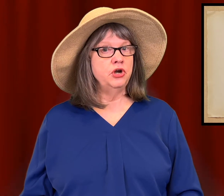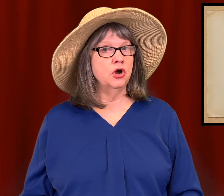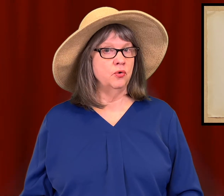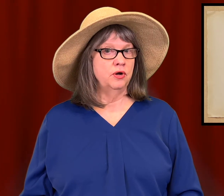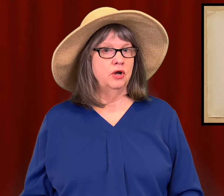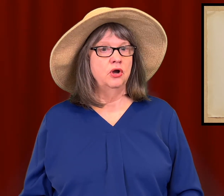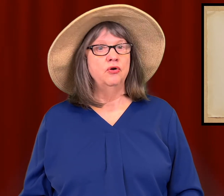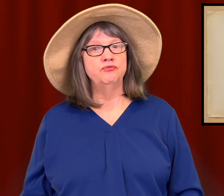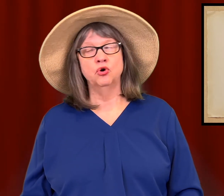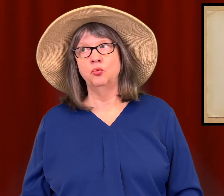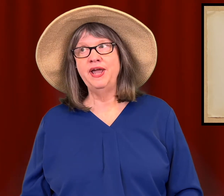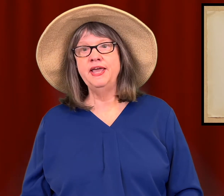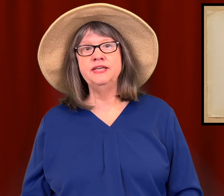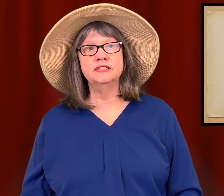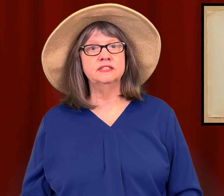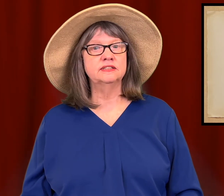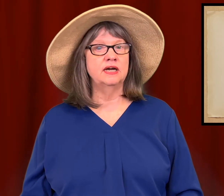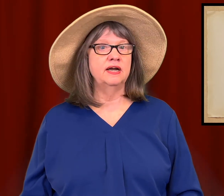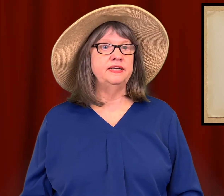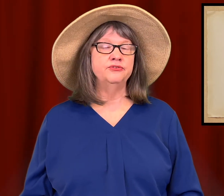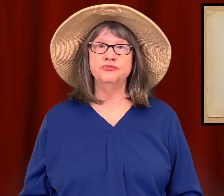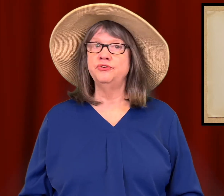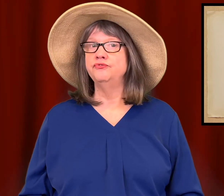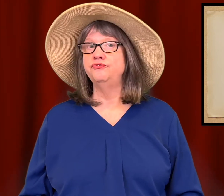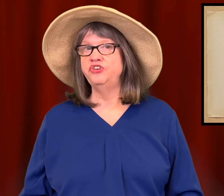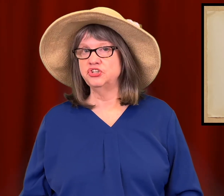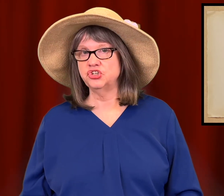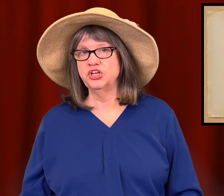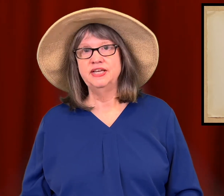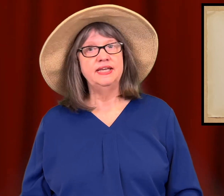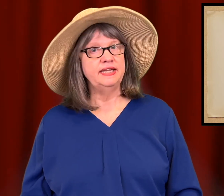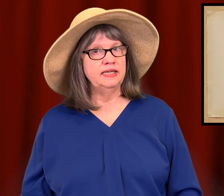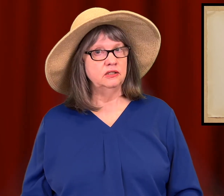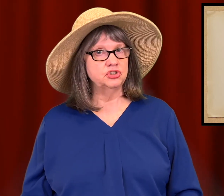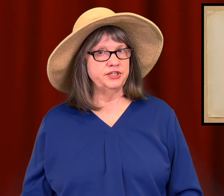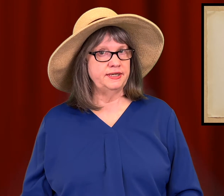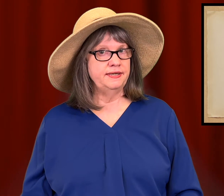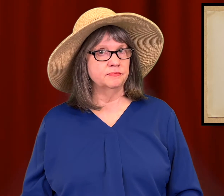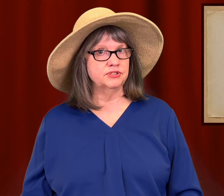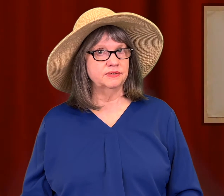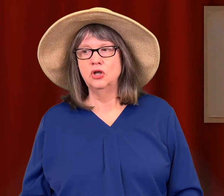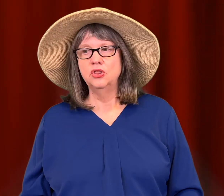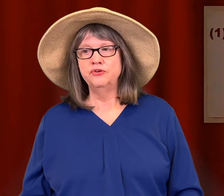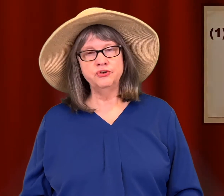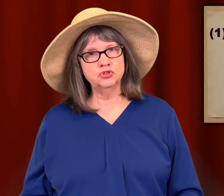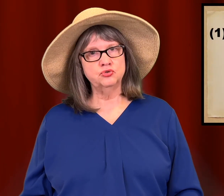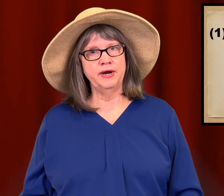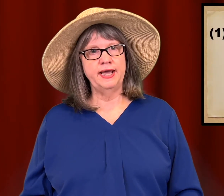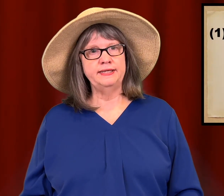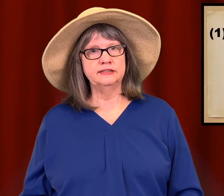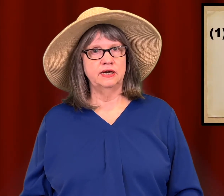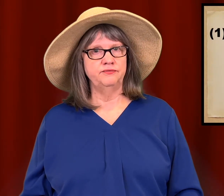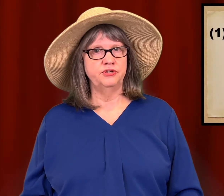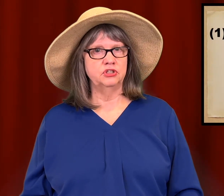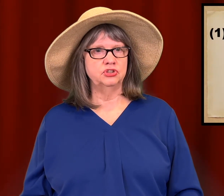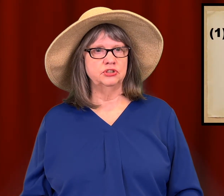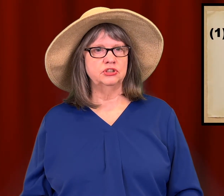know for ways to sign different fish English idioms. The first way to sign fish is